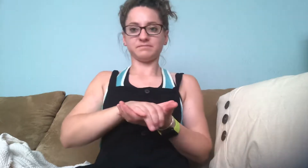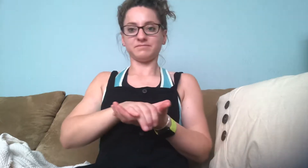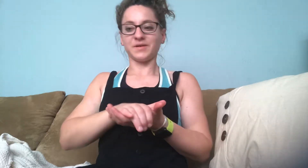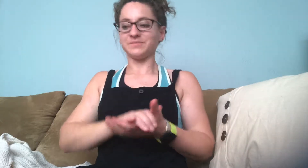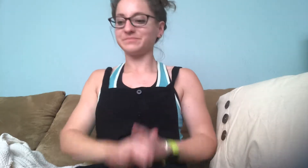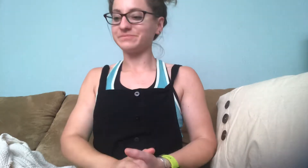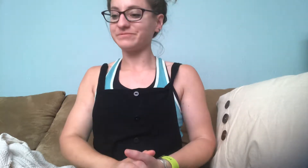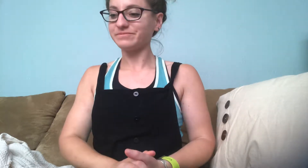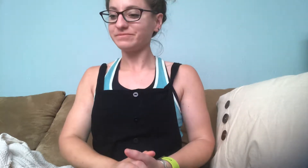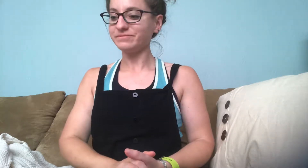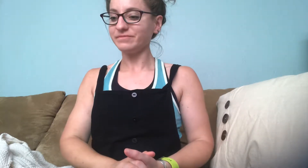Okay.